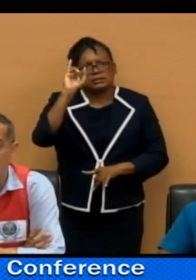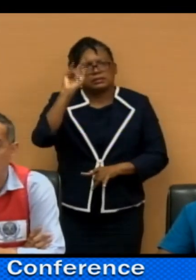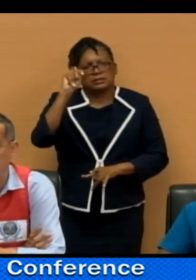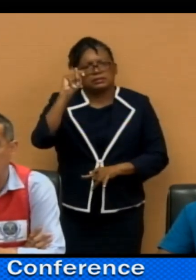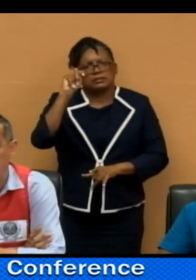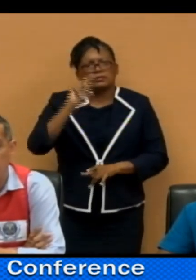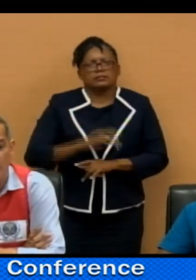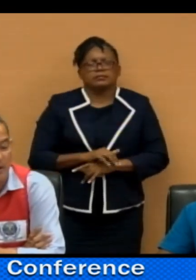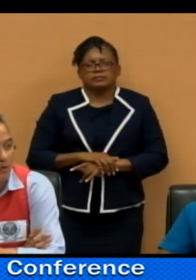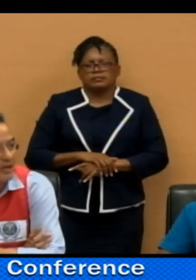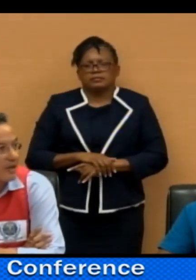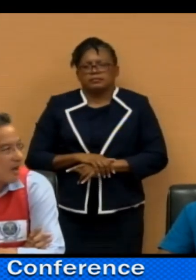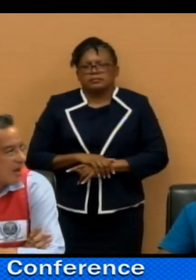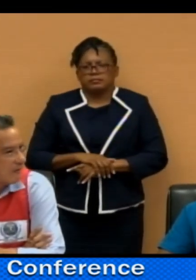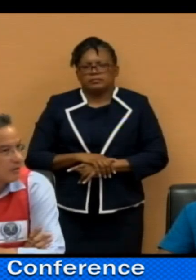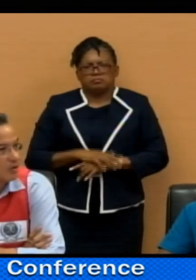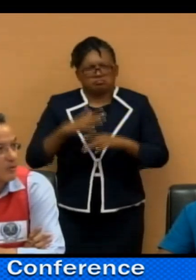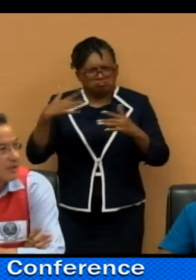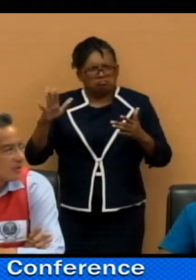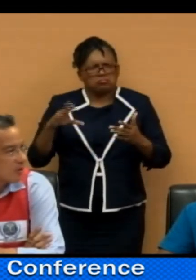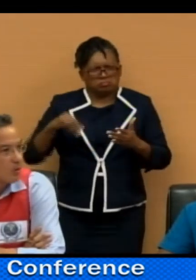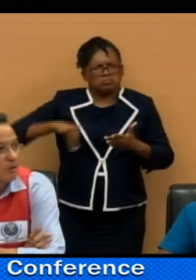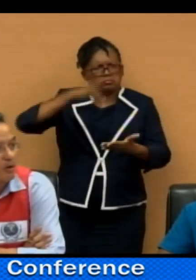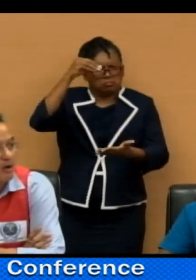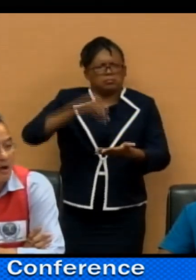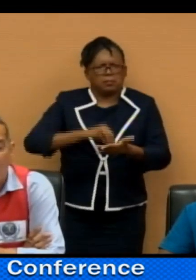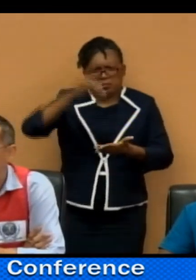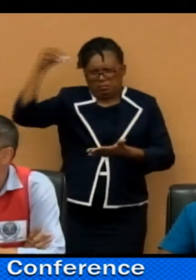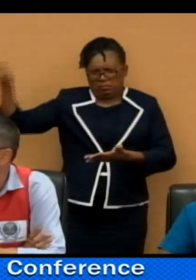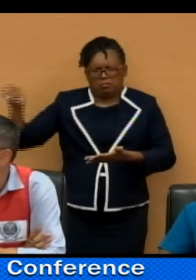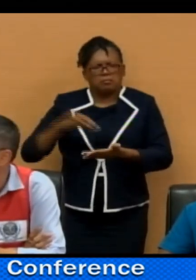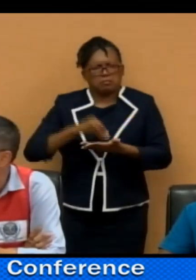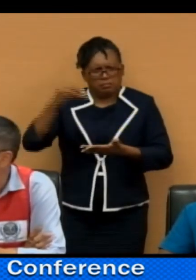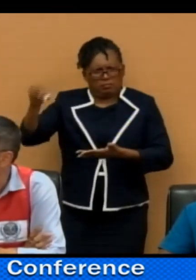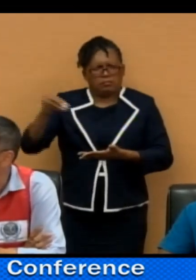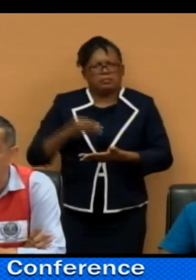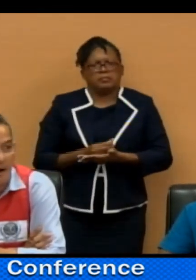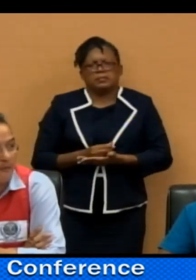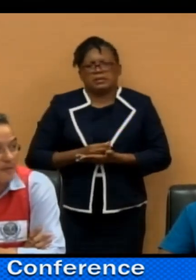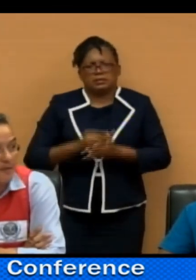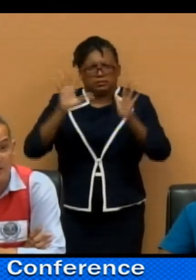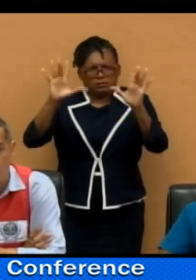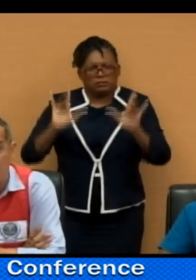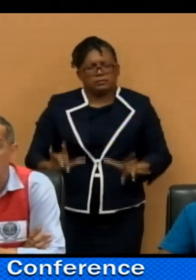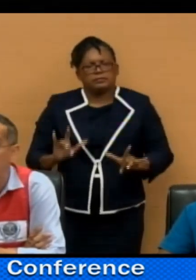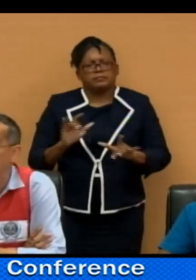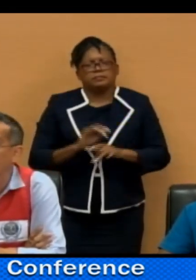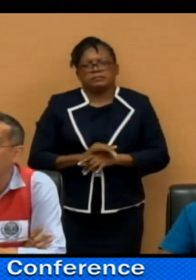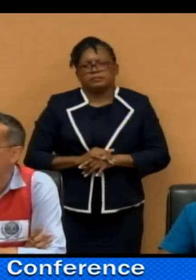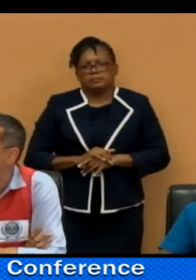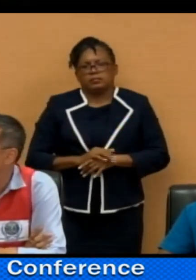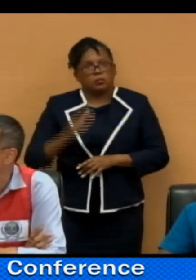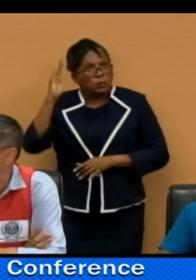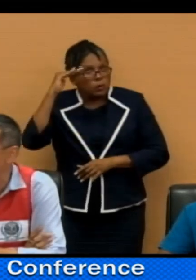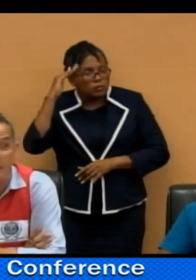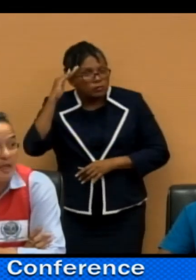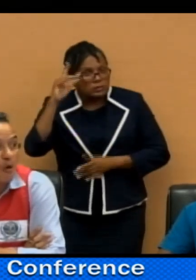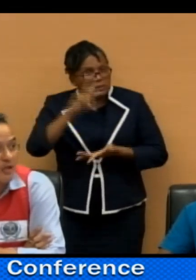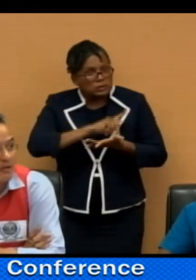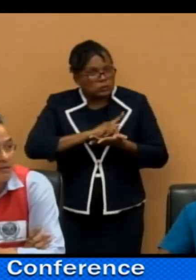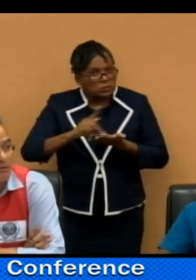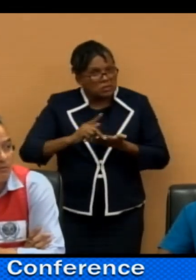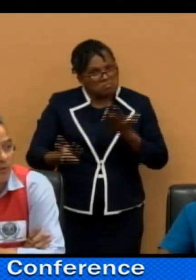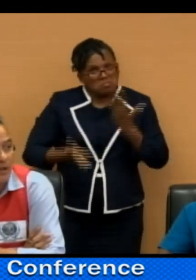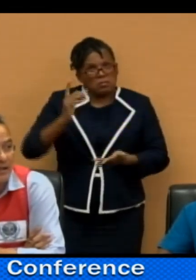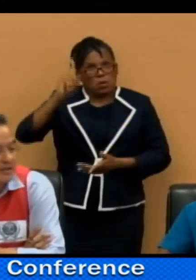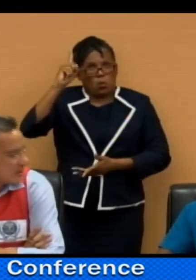which were ordered, I think, about a week and a half to 2 weeks ago. We expect this week coming close to